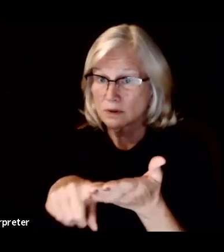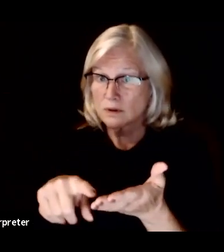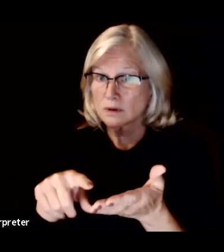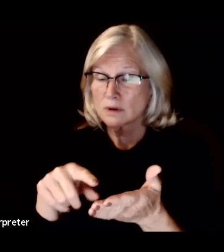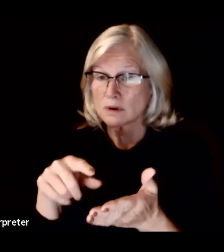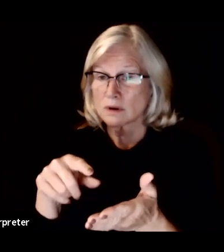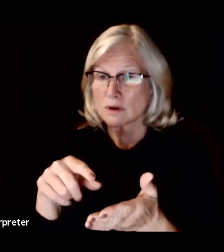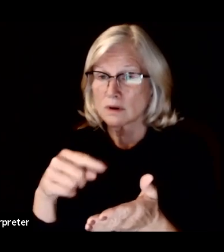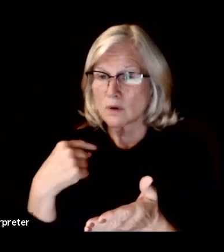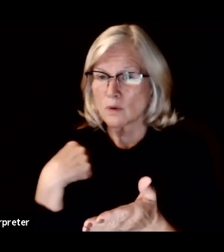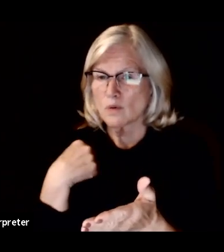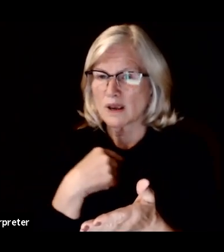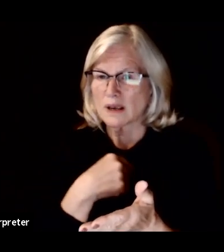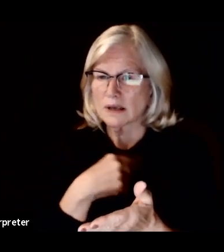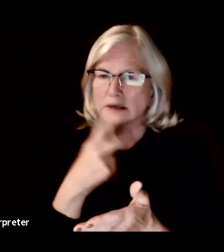at,